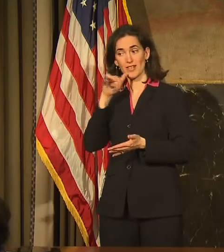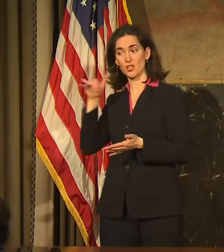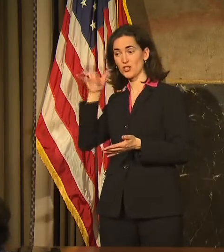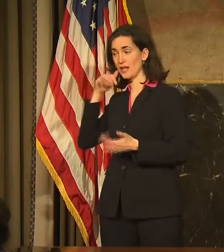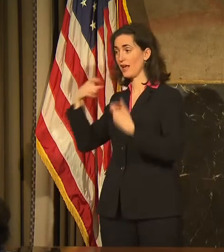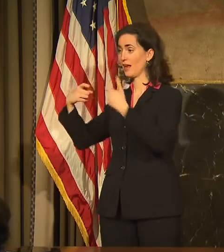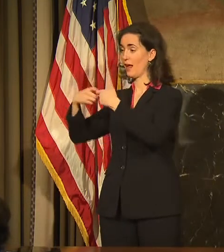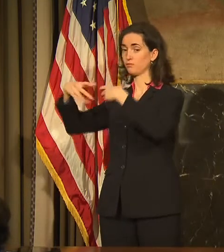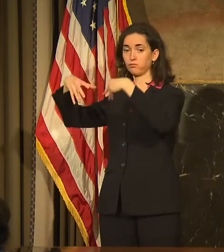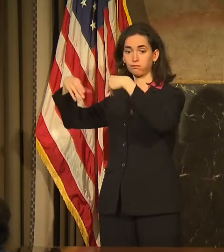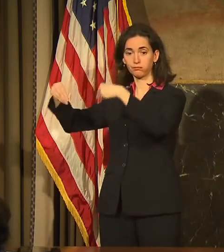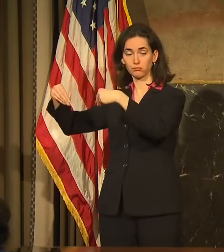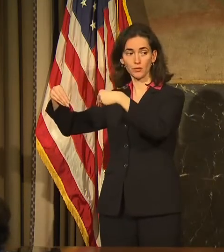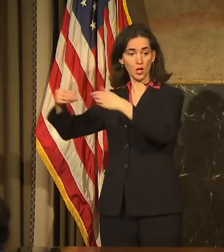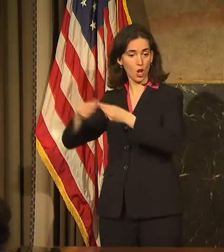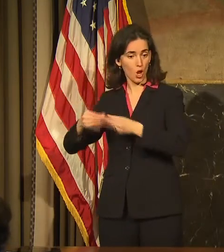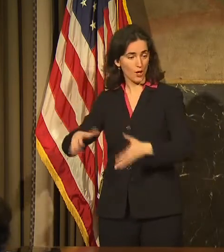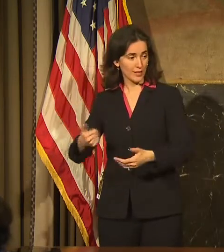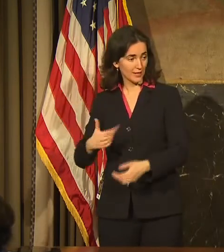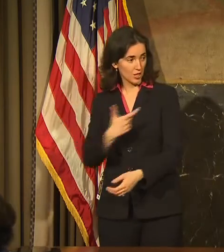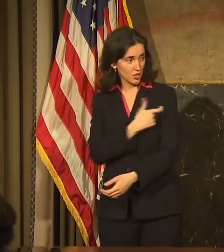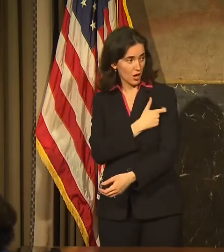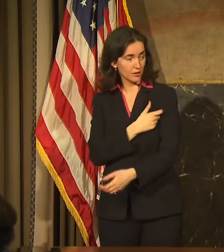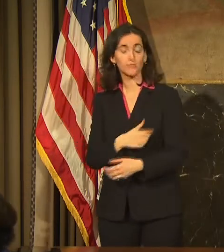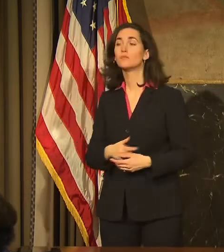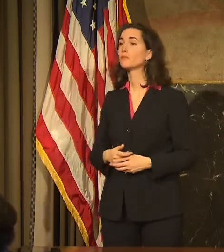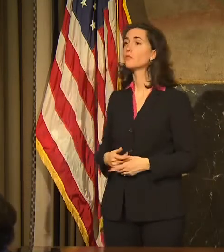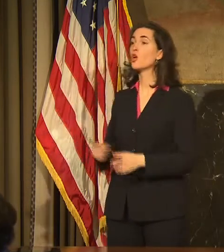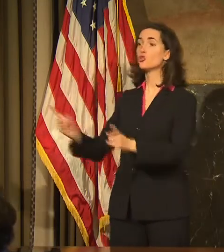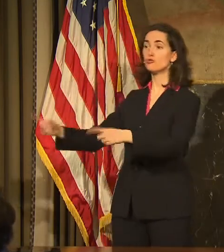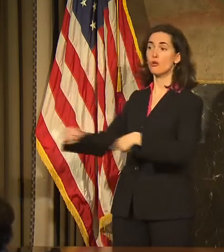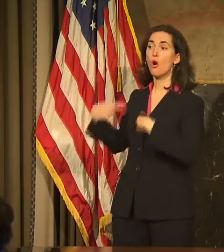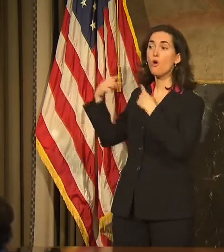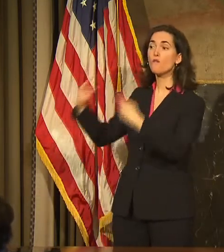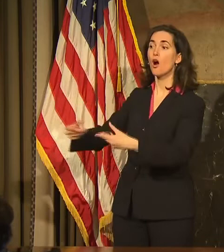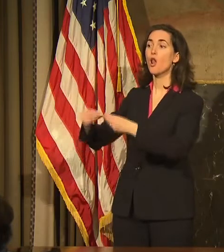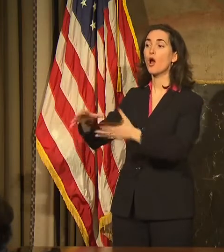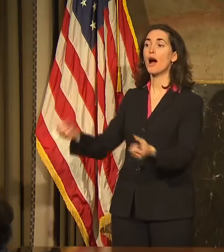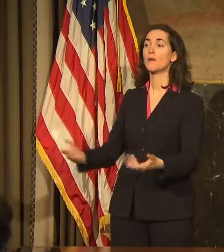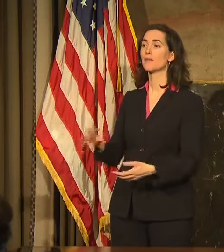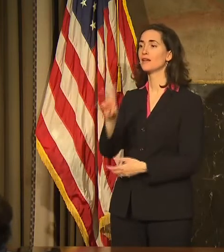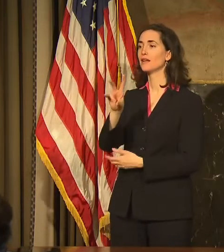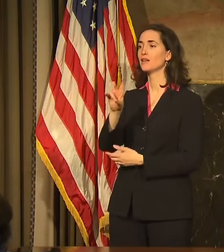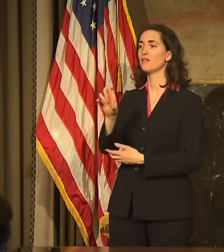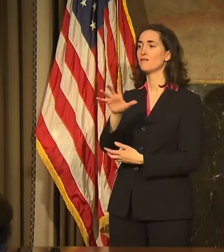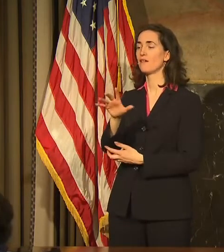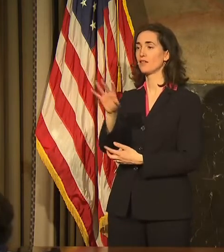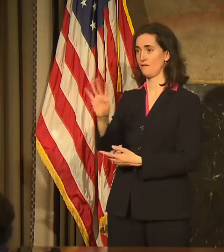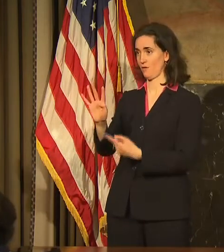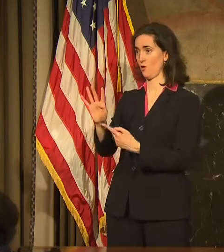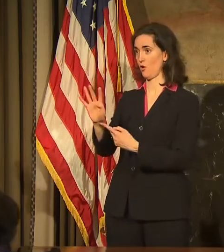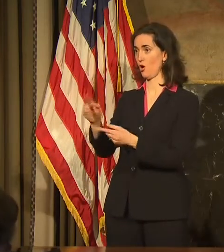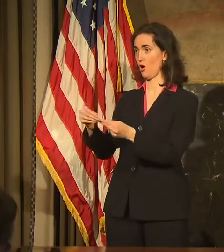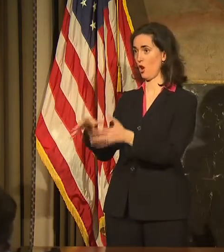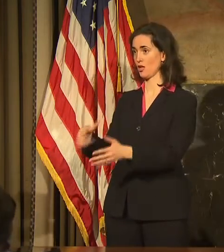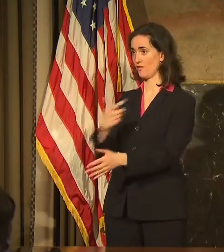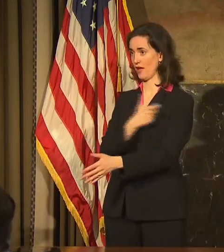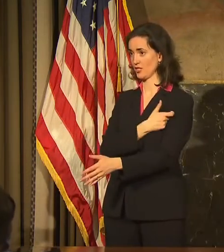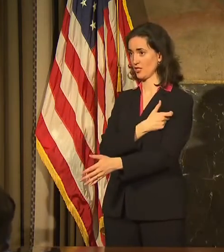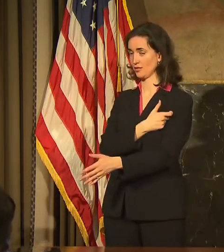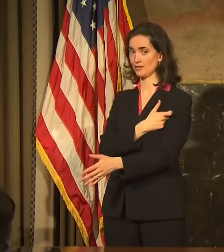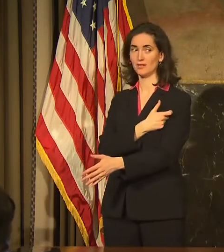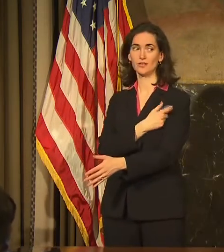Can you give us an update on that today as well? Yeah, the number is 754 right now of lost doses, which is,